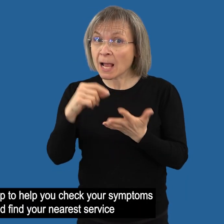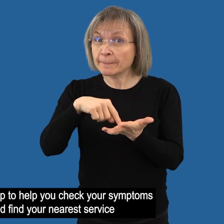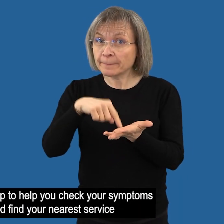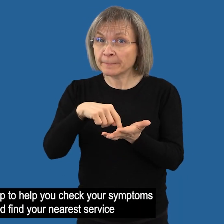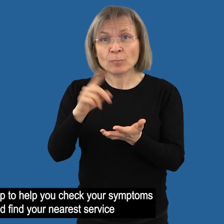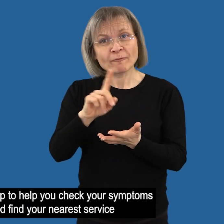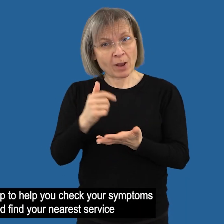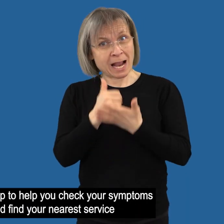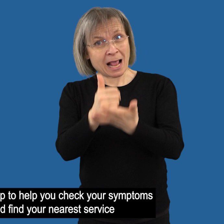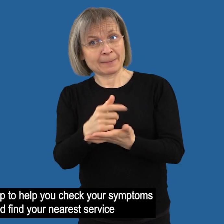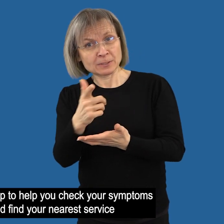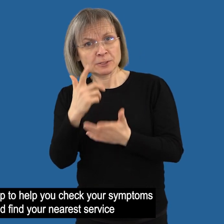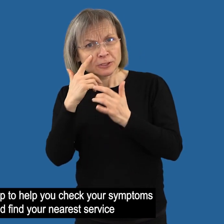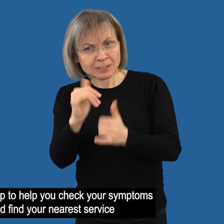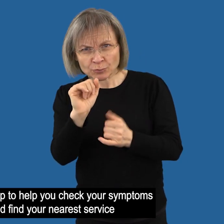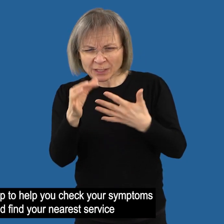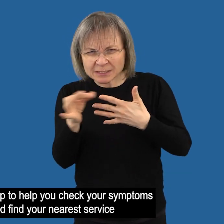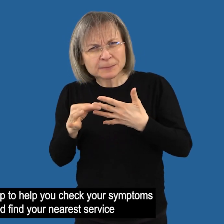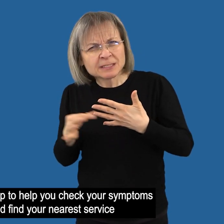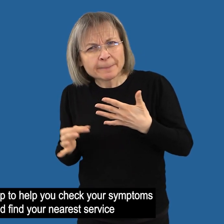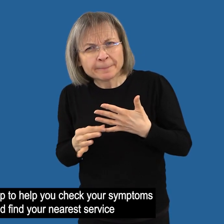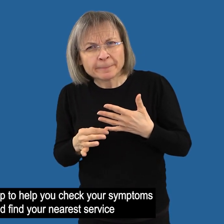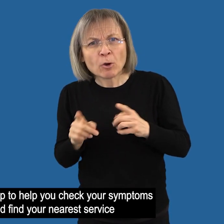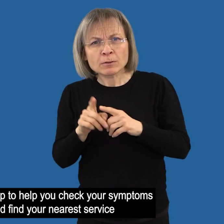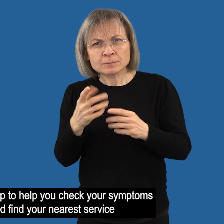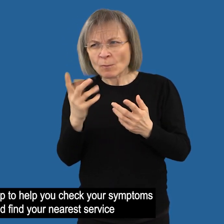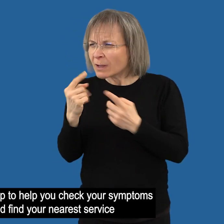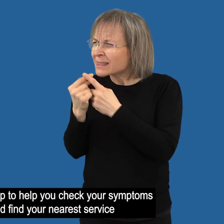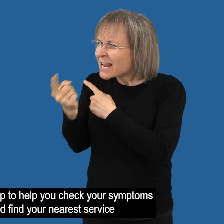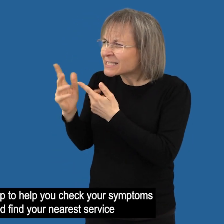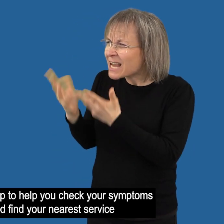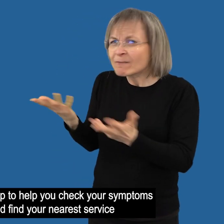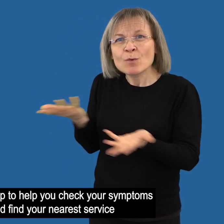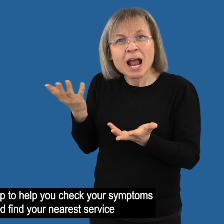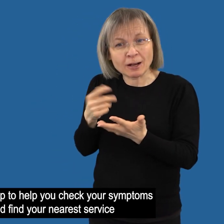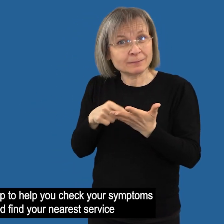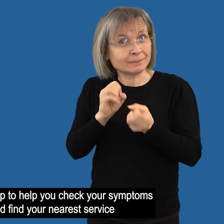A handy app to help you check your symptoms and find your nearest service.